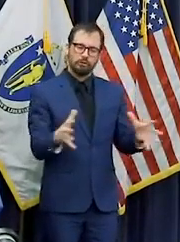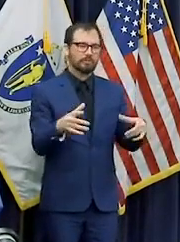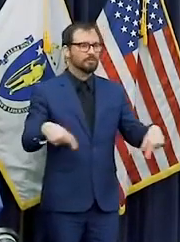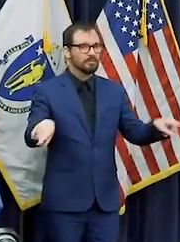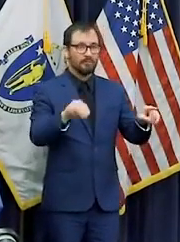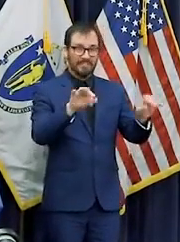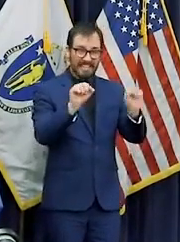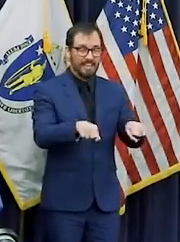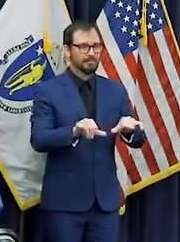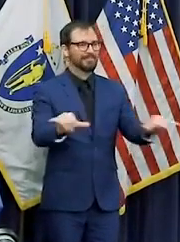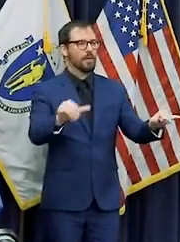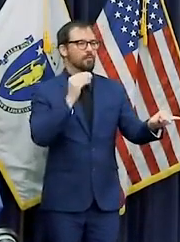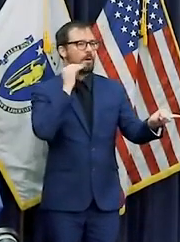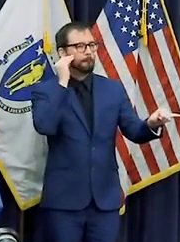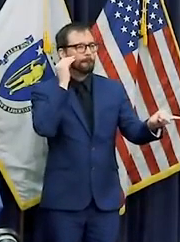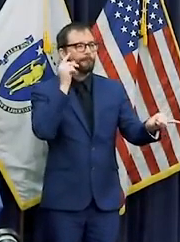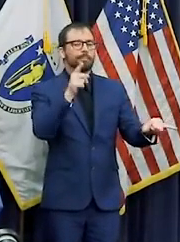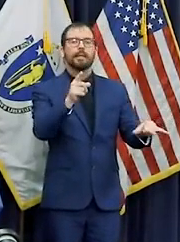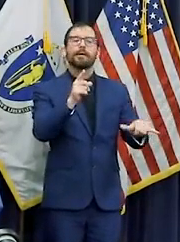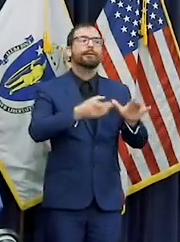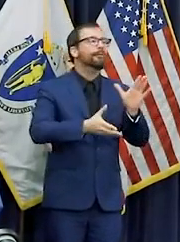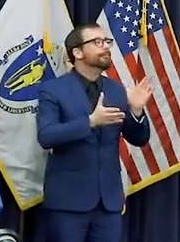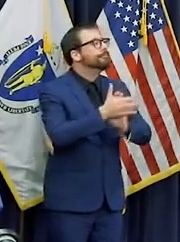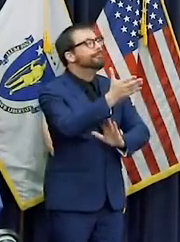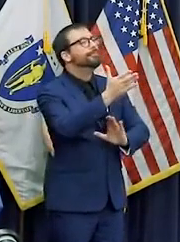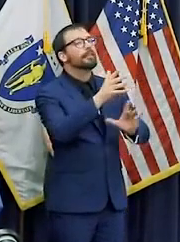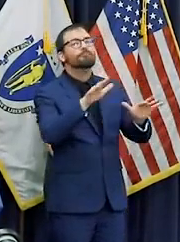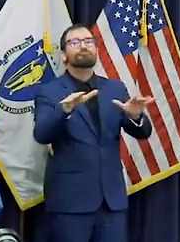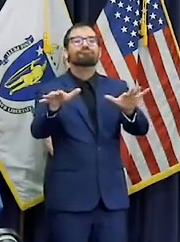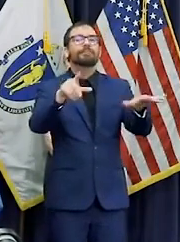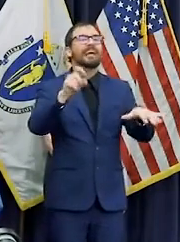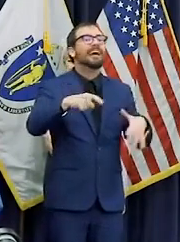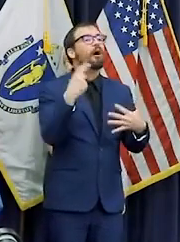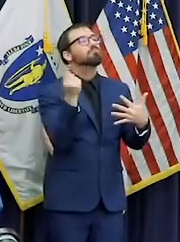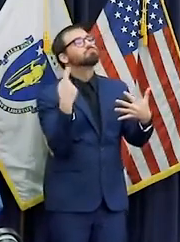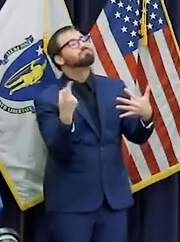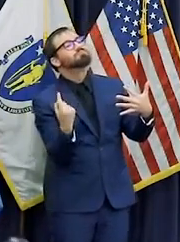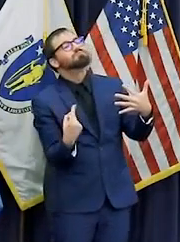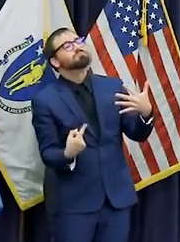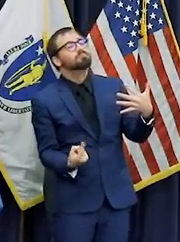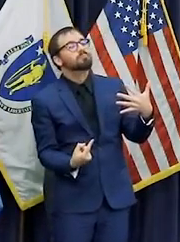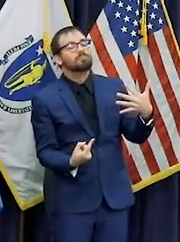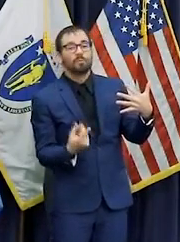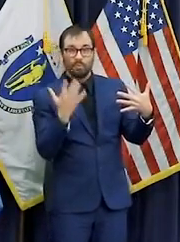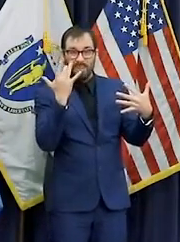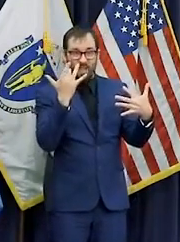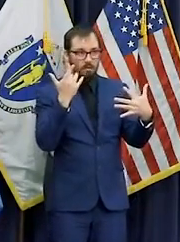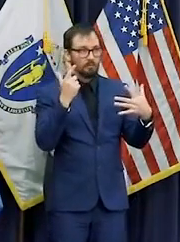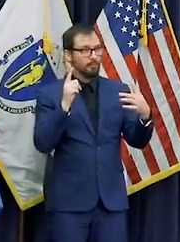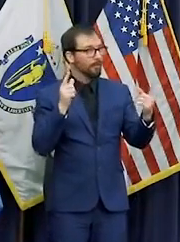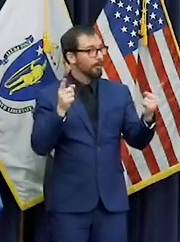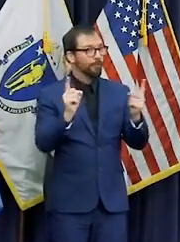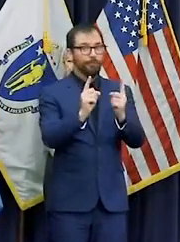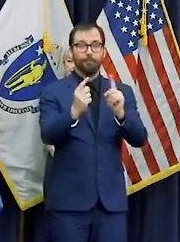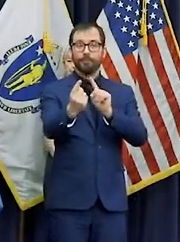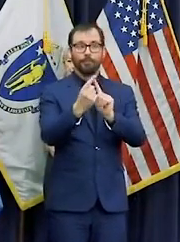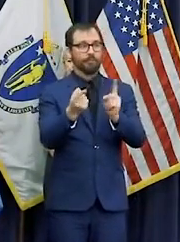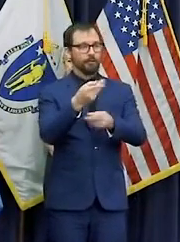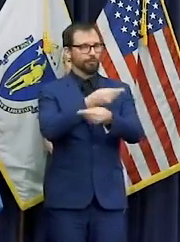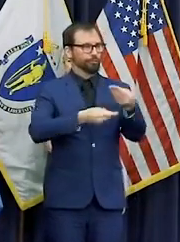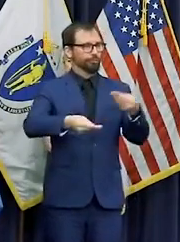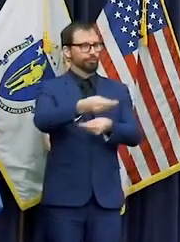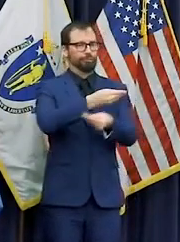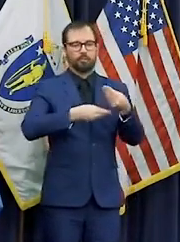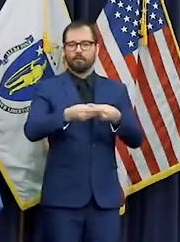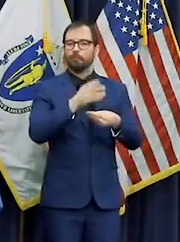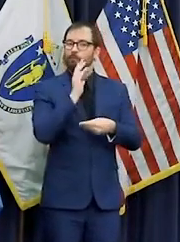activities because this will help avoid any unneeded person-to-person interactions that could spread the virus. What this means is